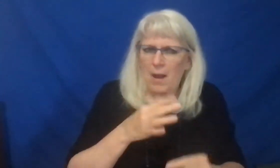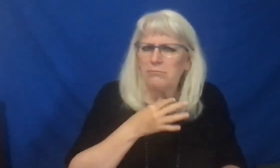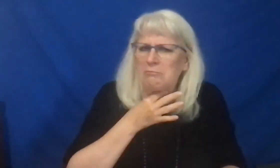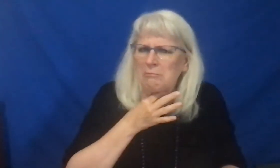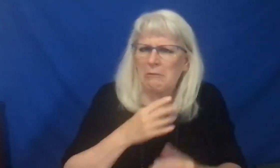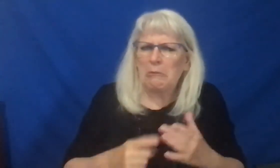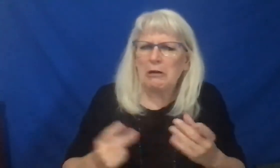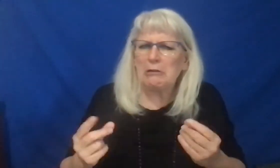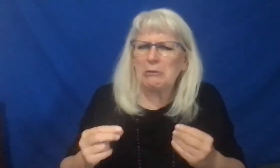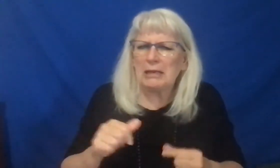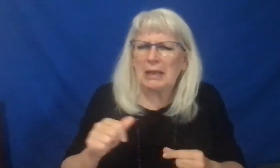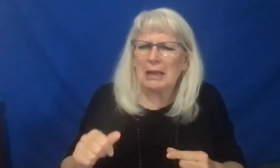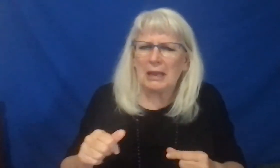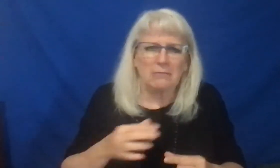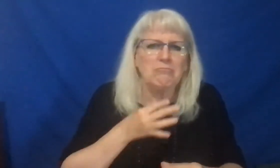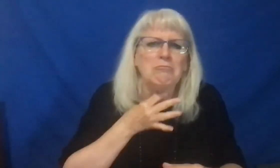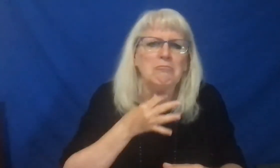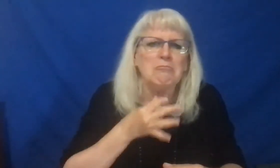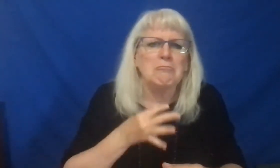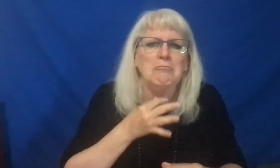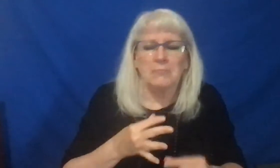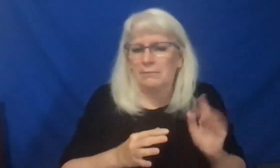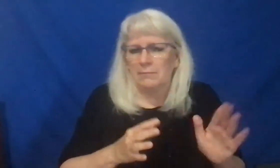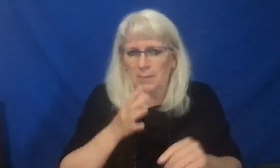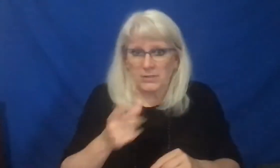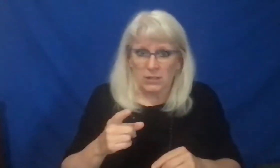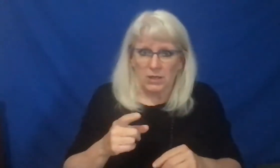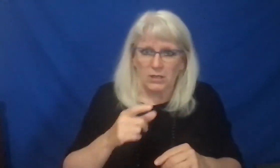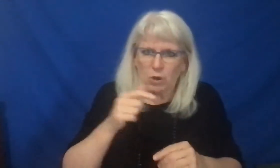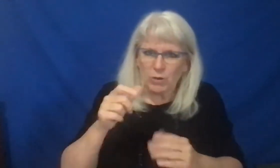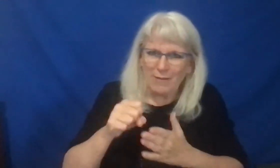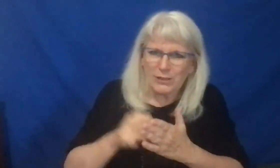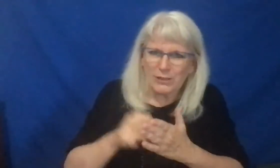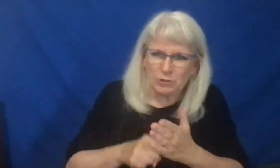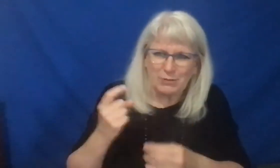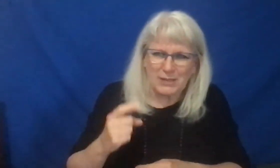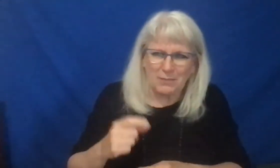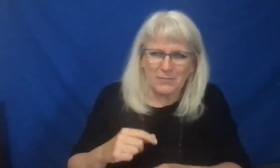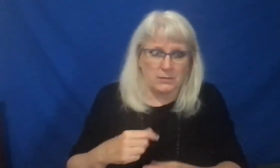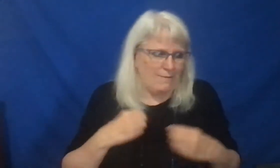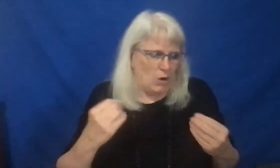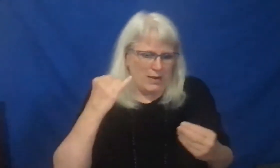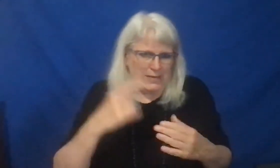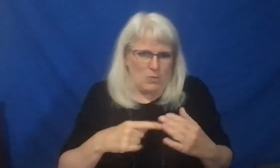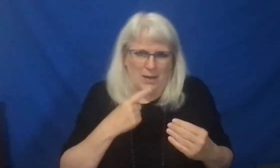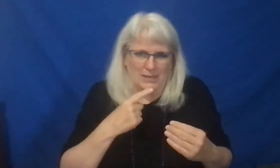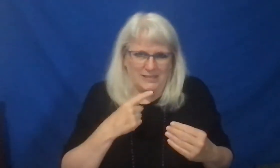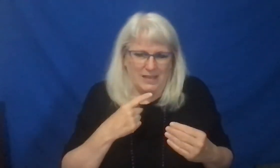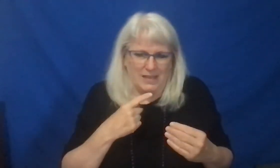get to participate in AA. And she said, well, don't you have like a script? And I'm like, I have no idea what I'm going to say. She's like, I would